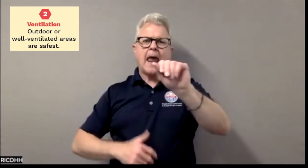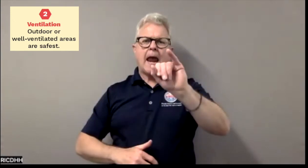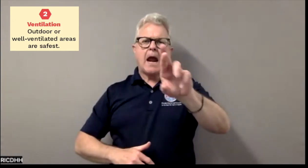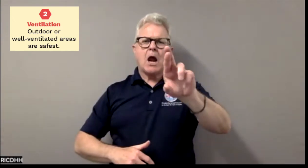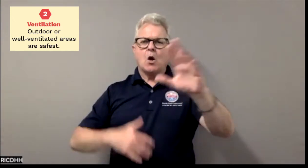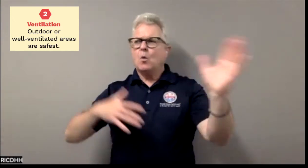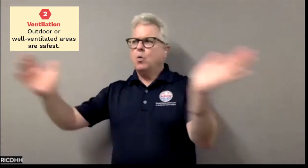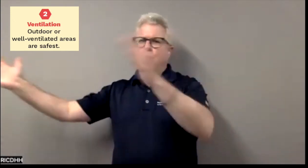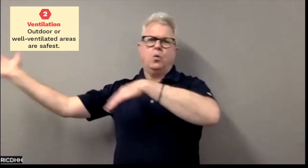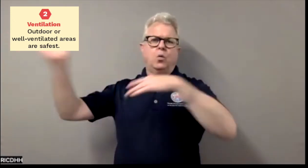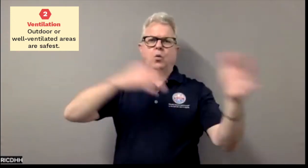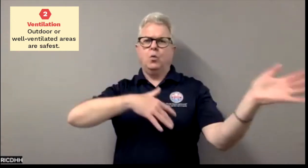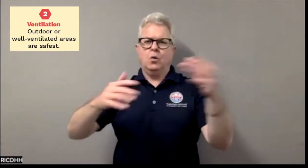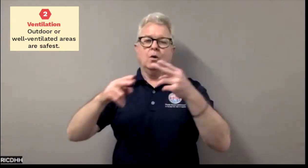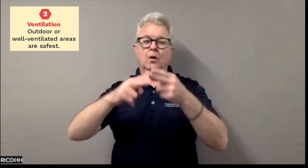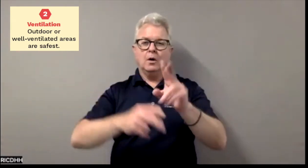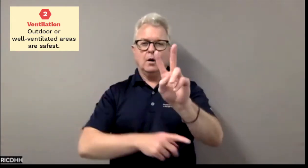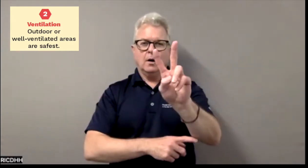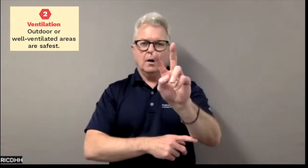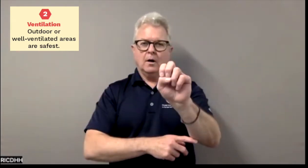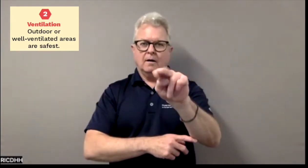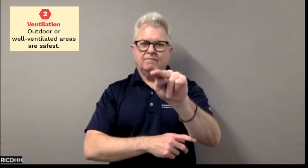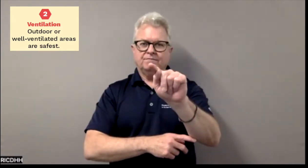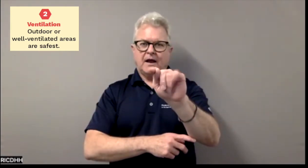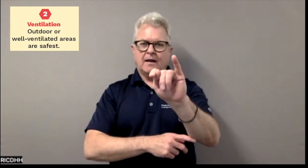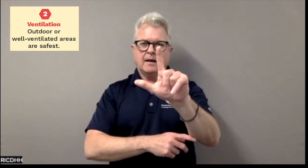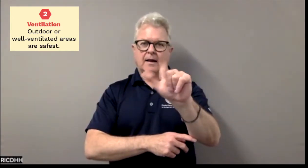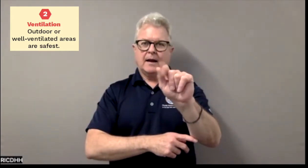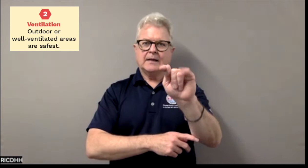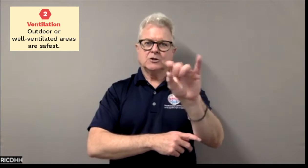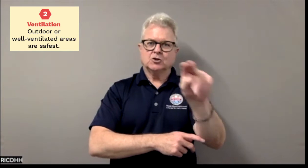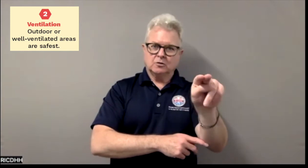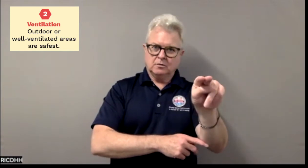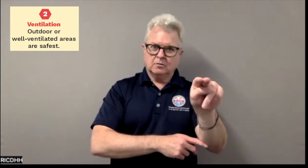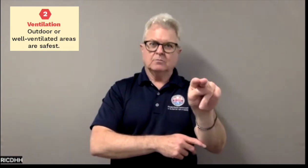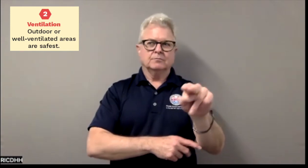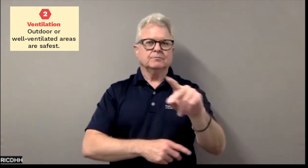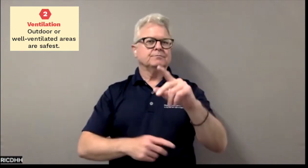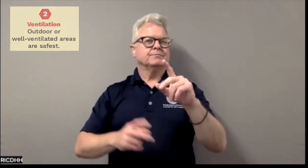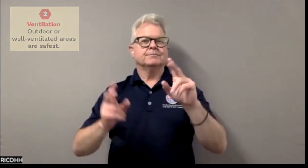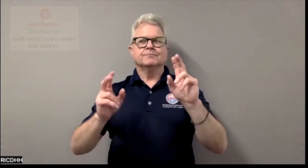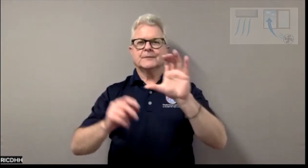The 3rd category, or the 3rd tool, is, I should say the 2nd, is ventilation.